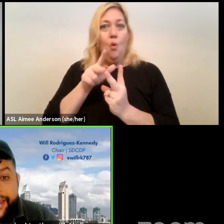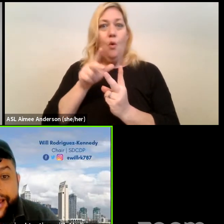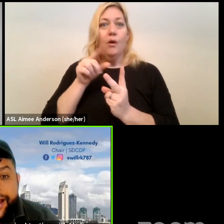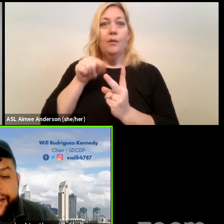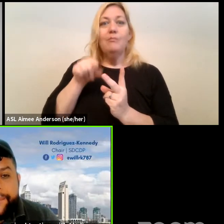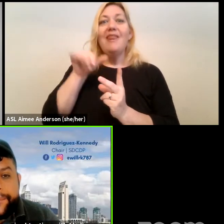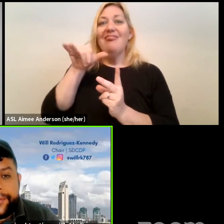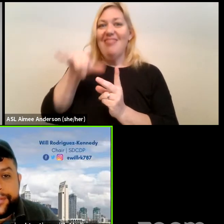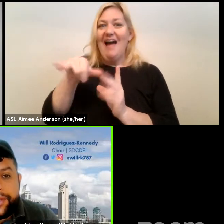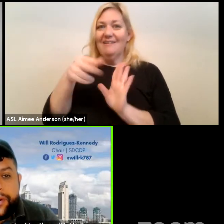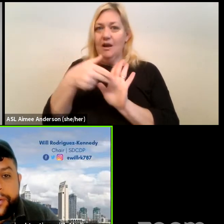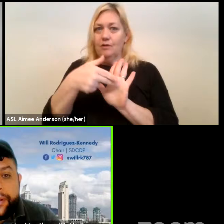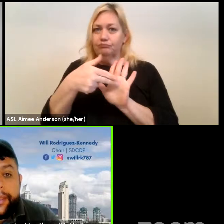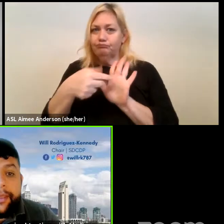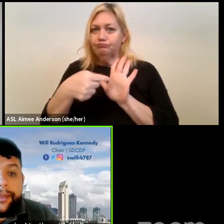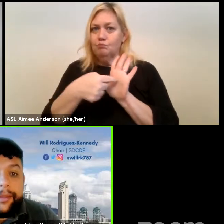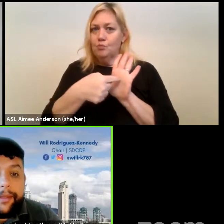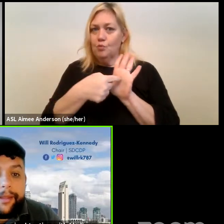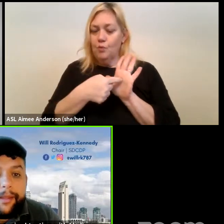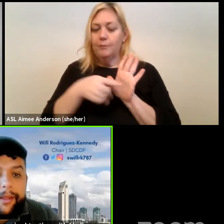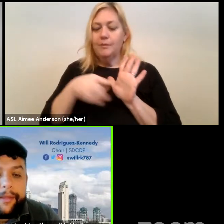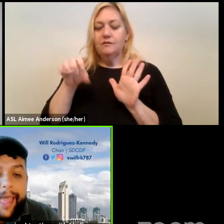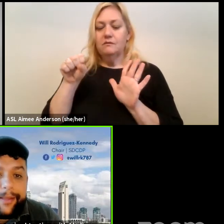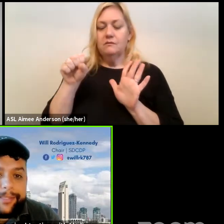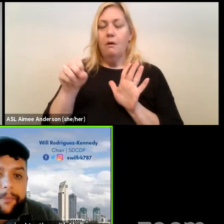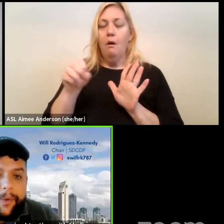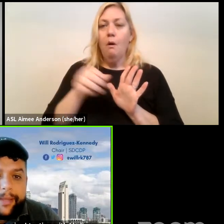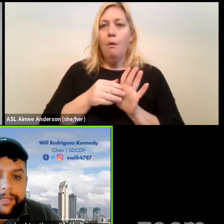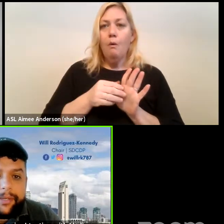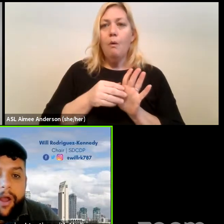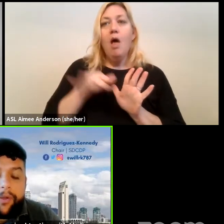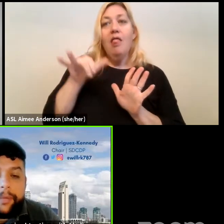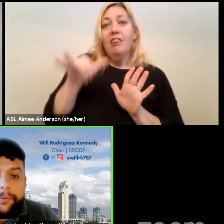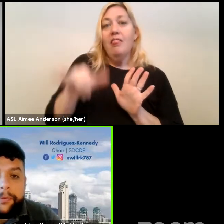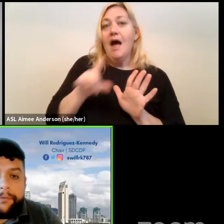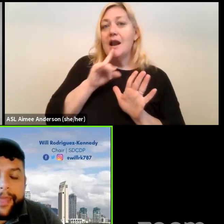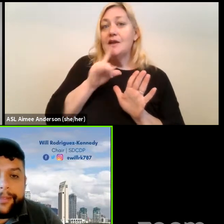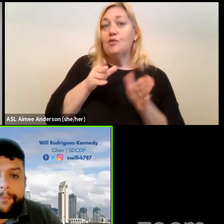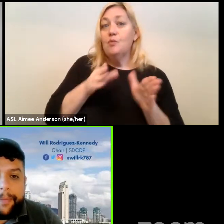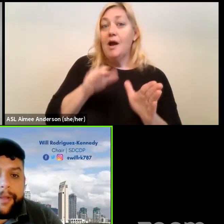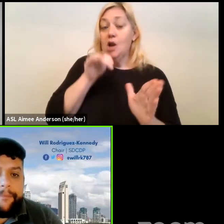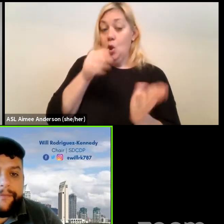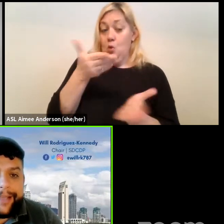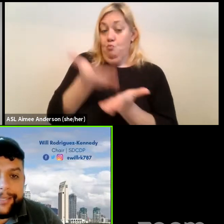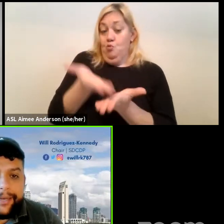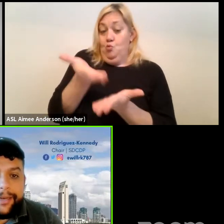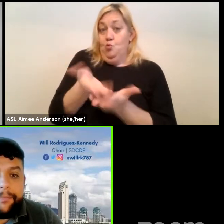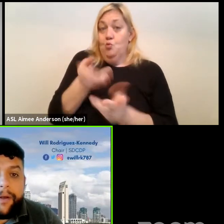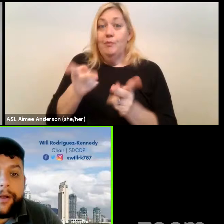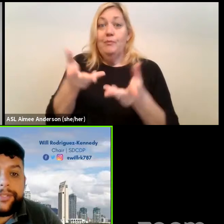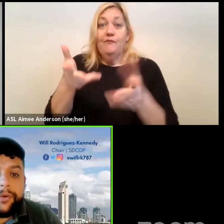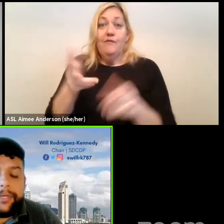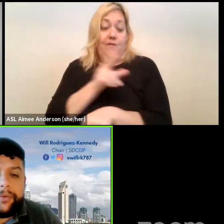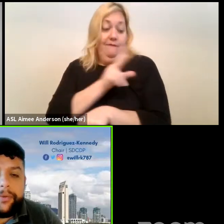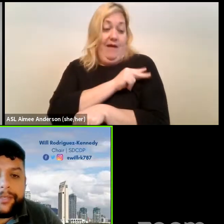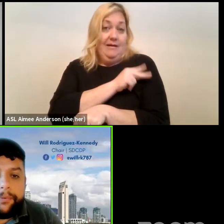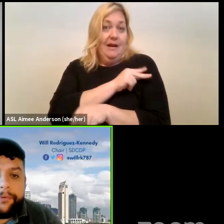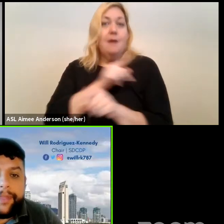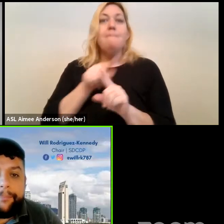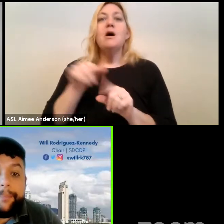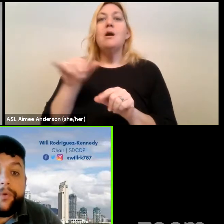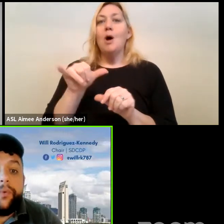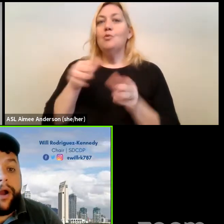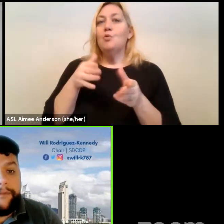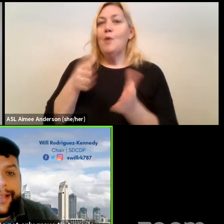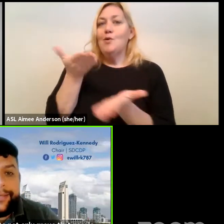and. So that is the way to not only prove that people have been vaccinated, but also it's a way to